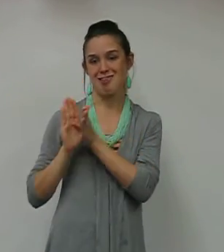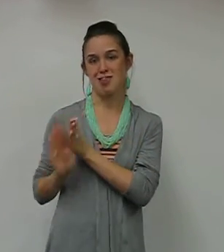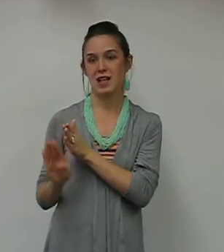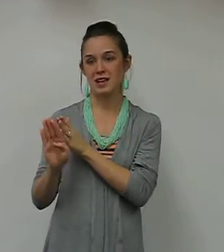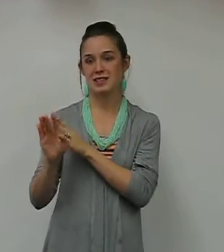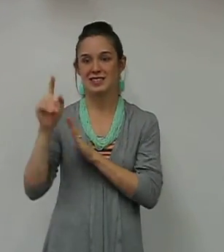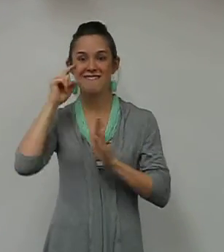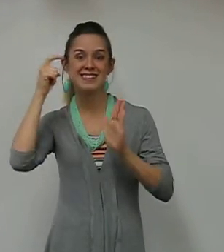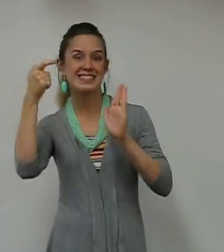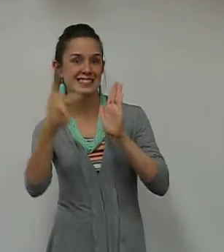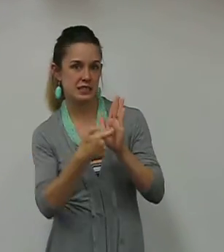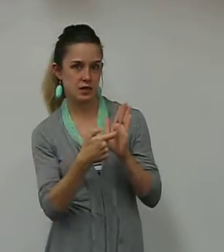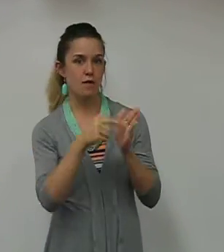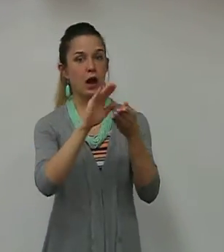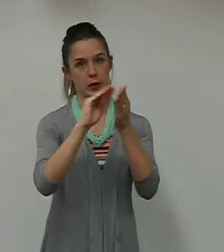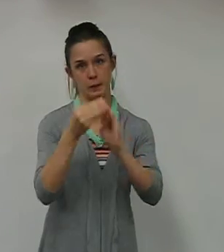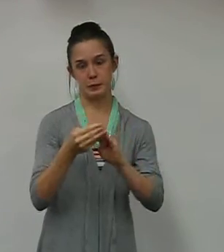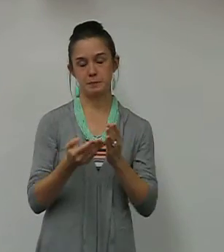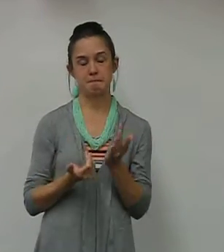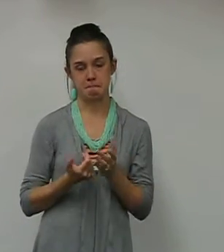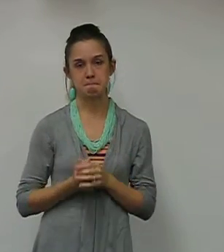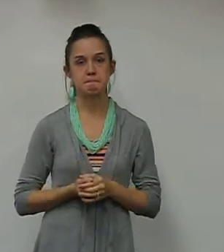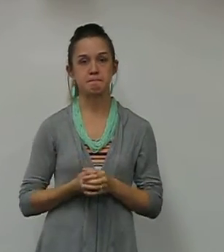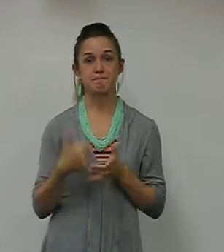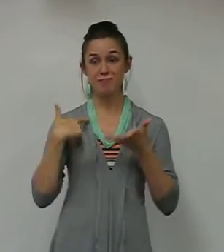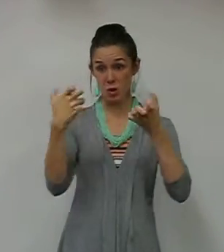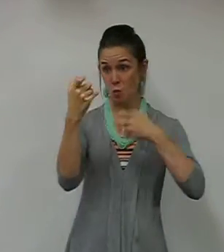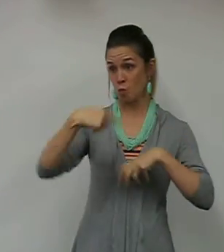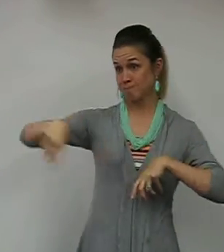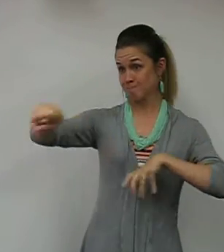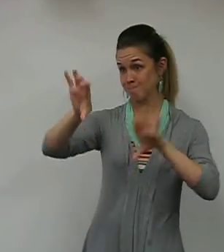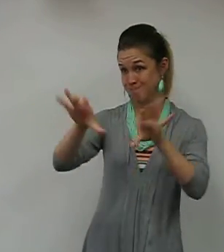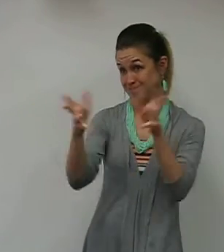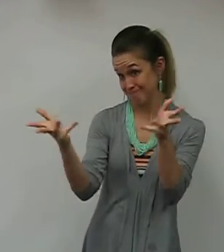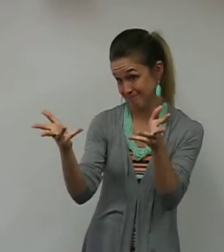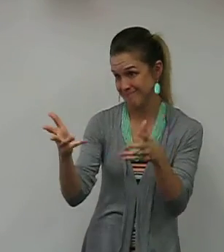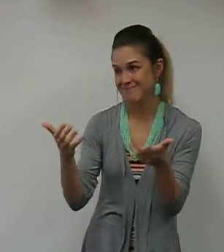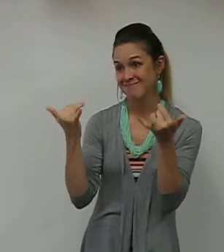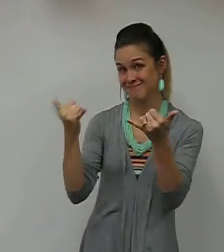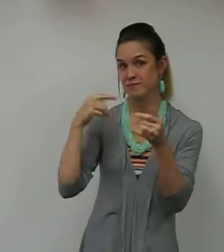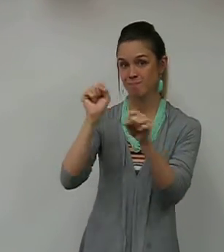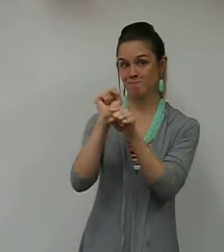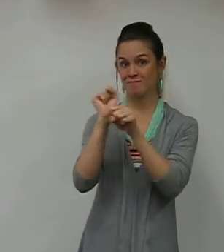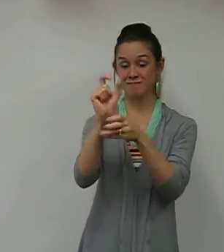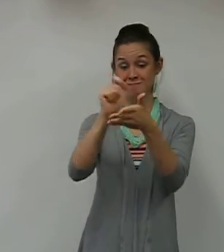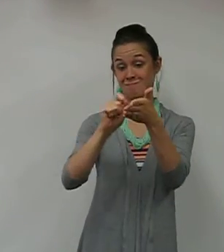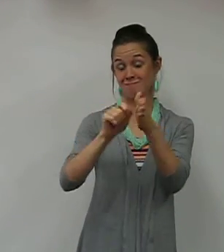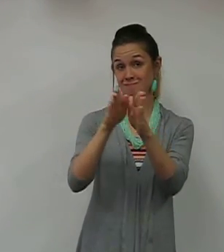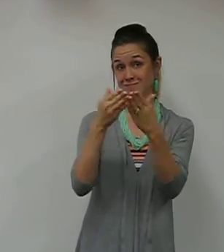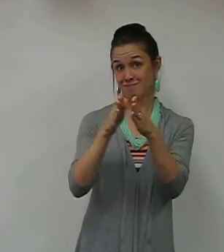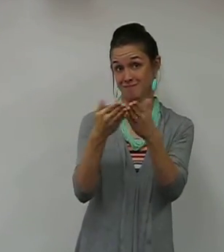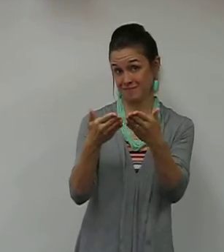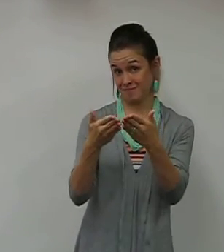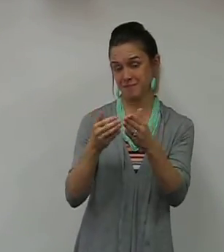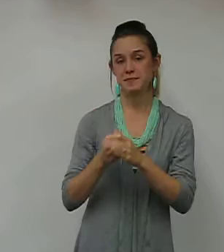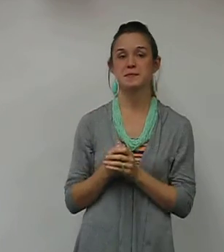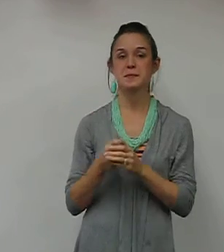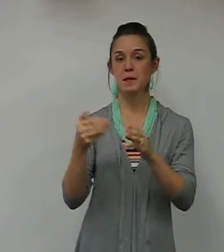the numbers. Okay, this is what I want you to do. We're going to do a little work in our journal. The math journal